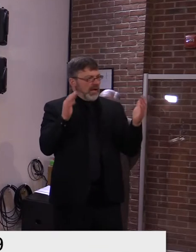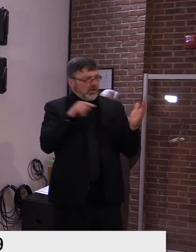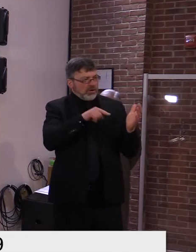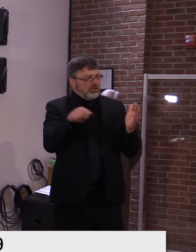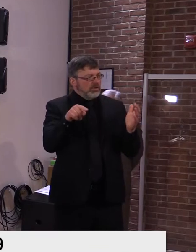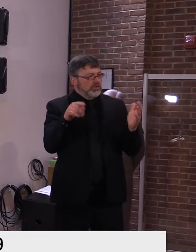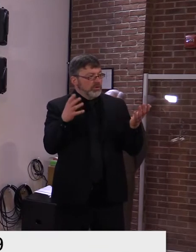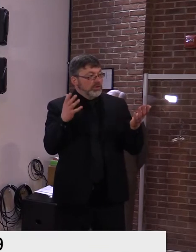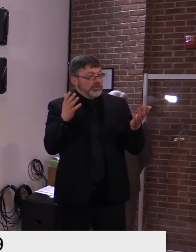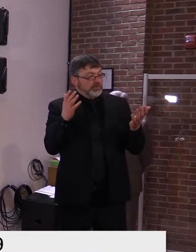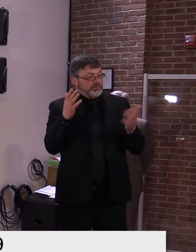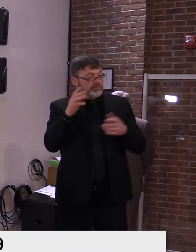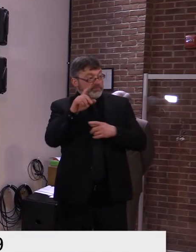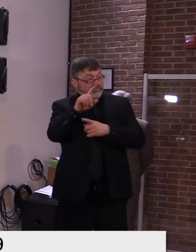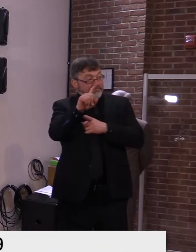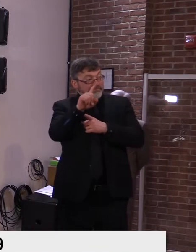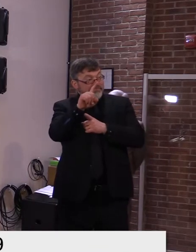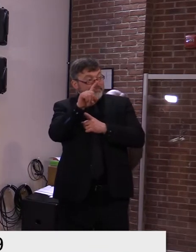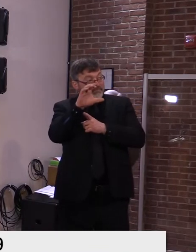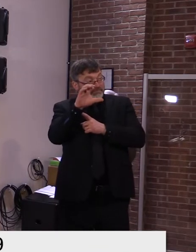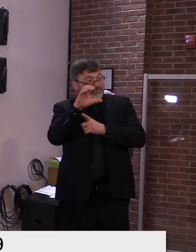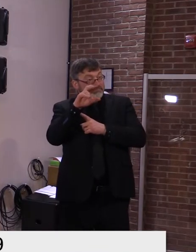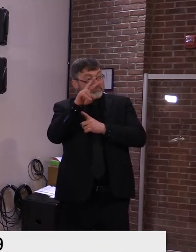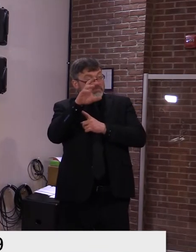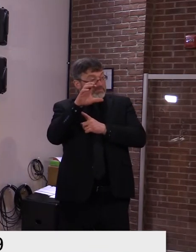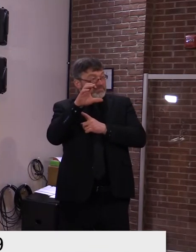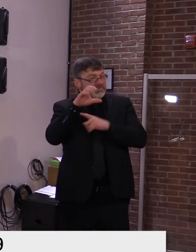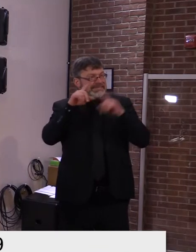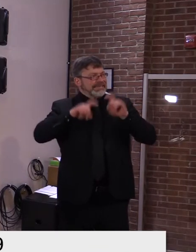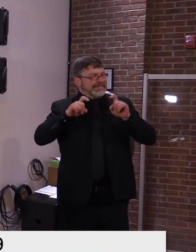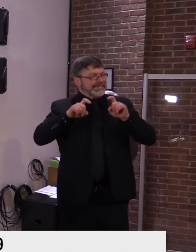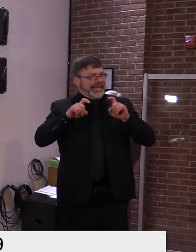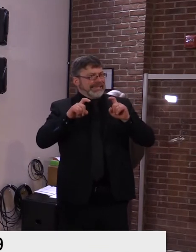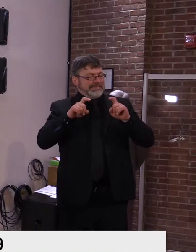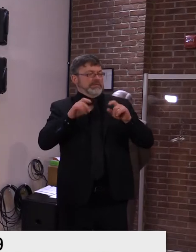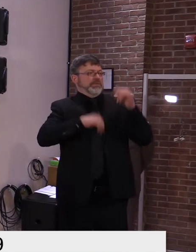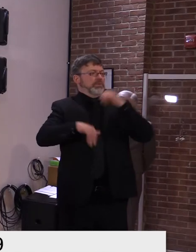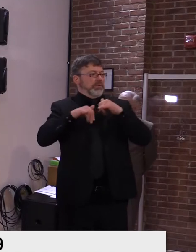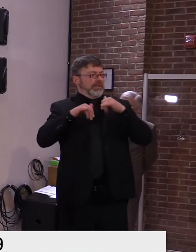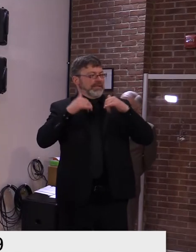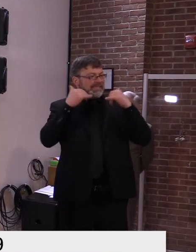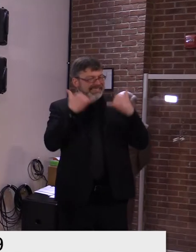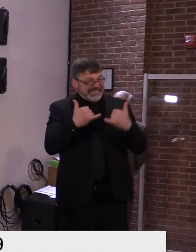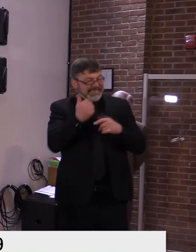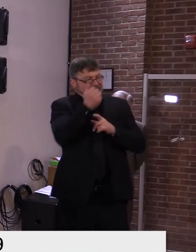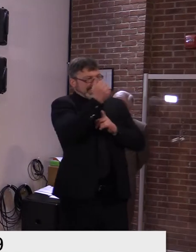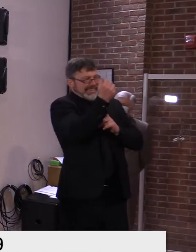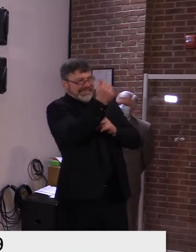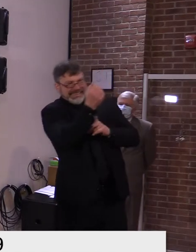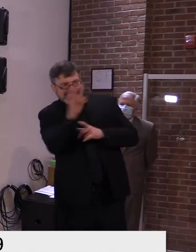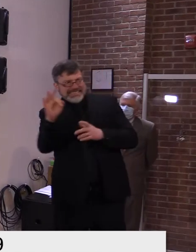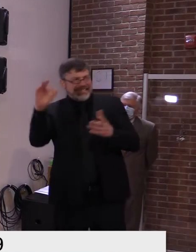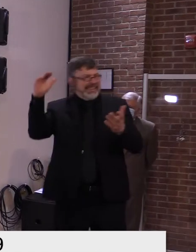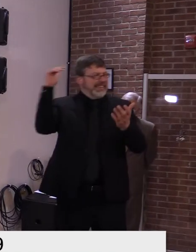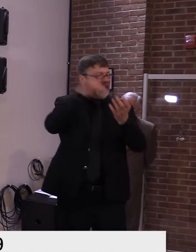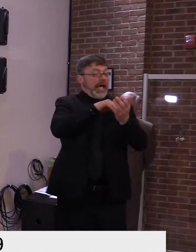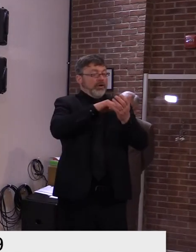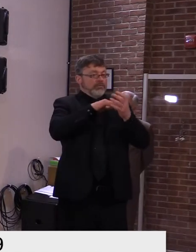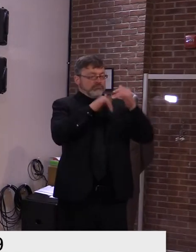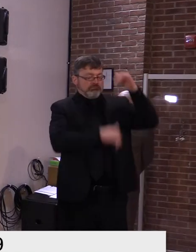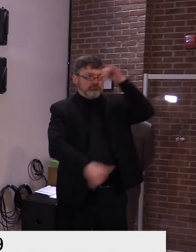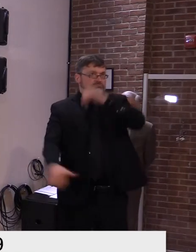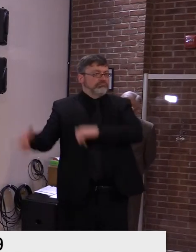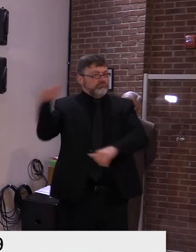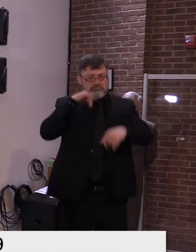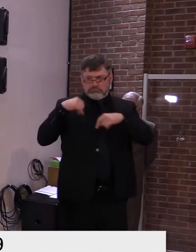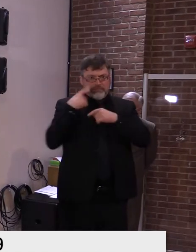lot, and we're struggling to do so. And now to think 19,000. So we don't know out of the 251,